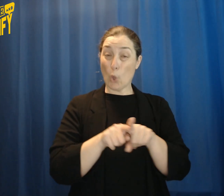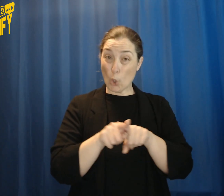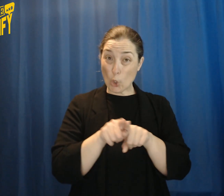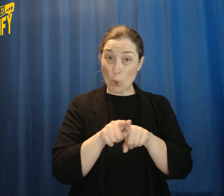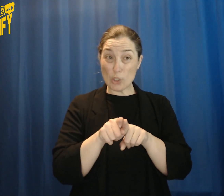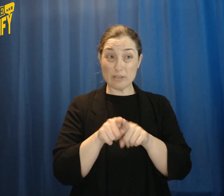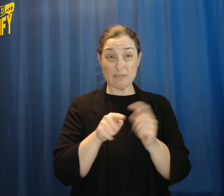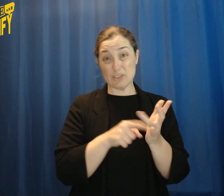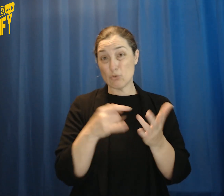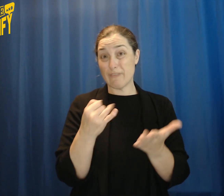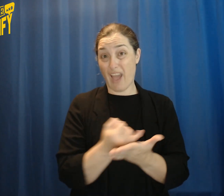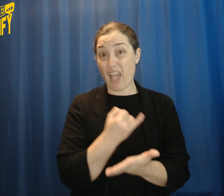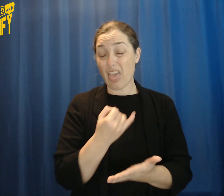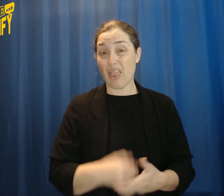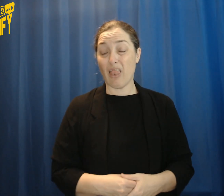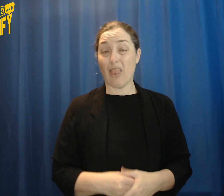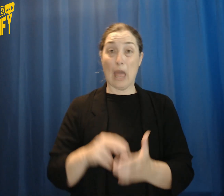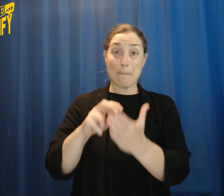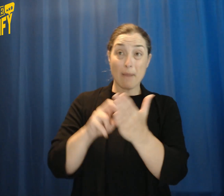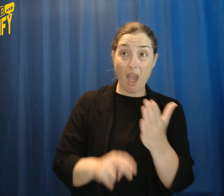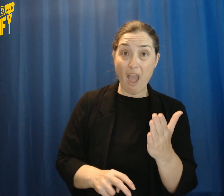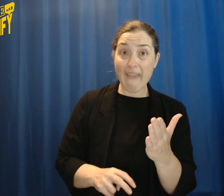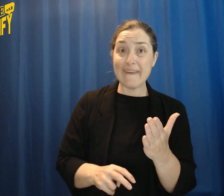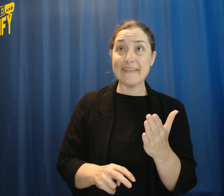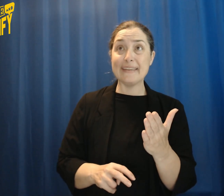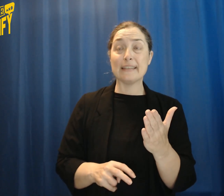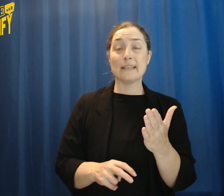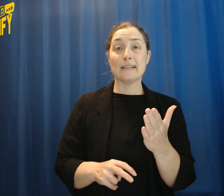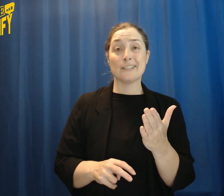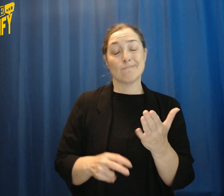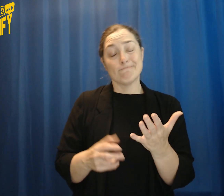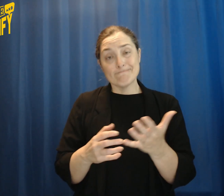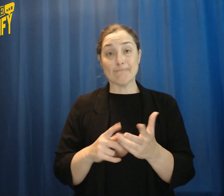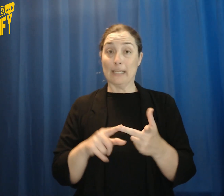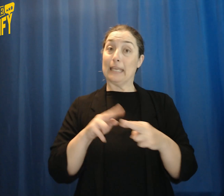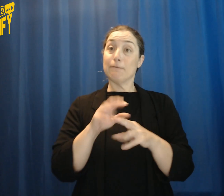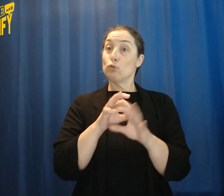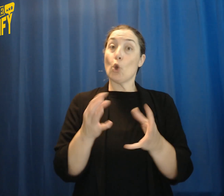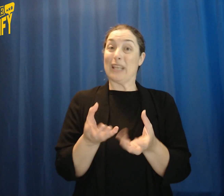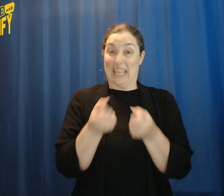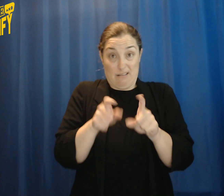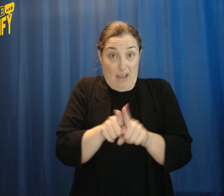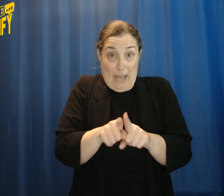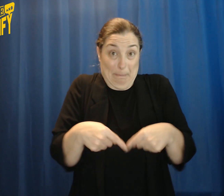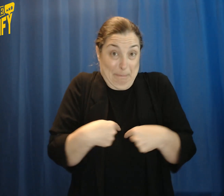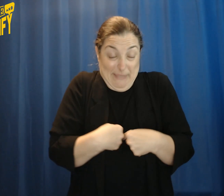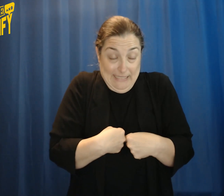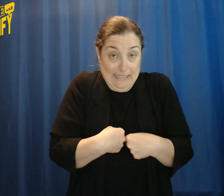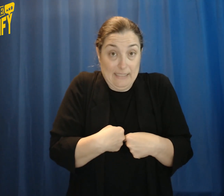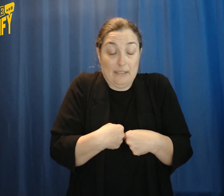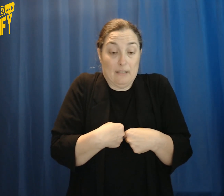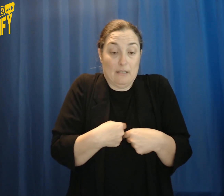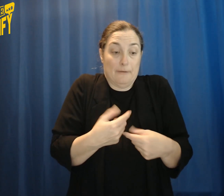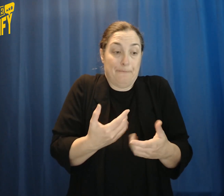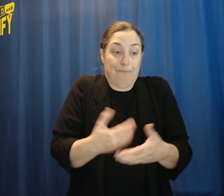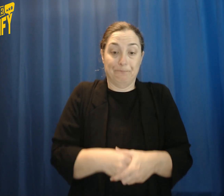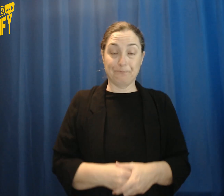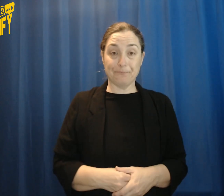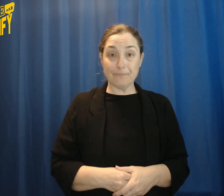things. If you don't get it, like, there's people around like me, you know, say, oh, Billy, look, I didn't get it, but I